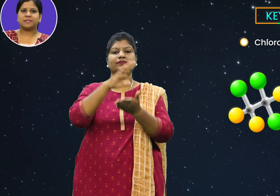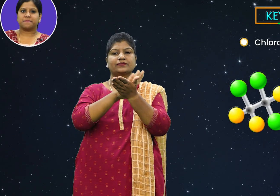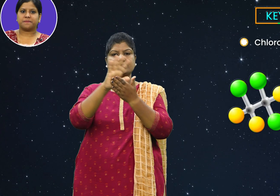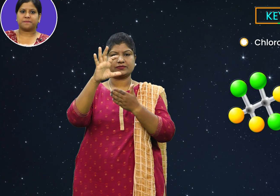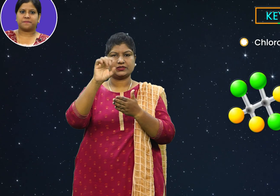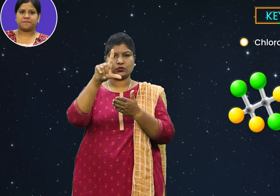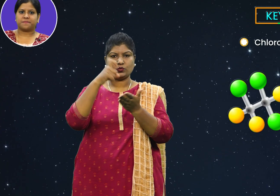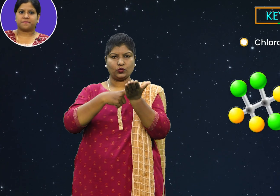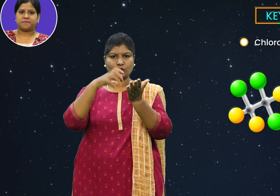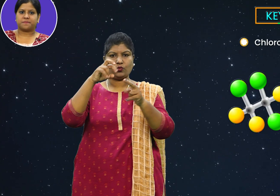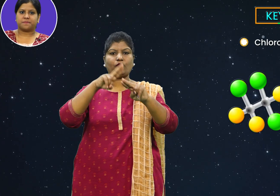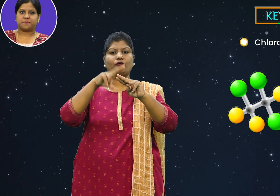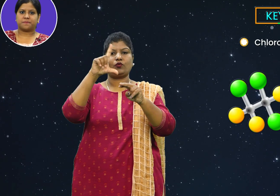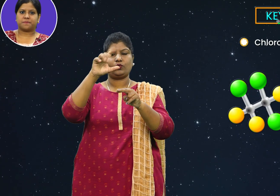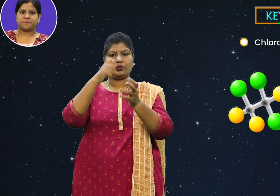chlorofluorocarbons,